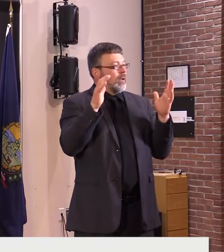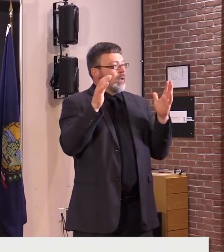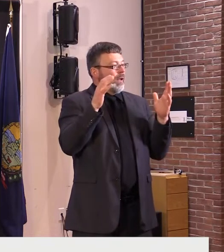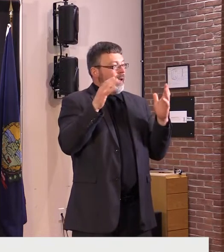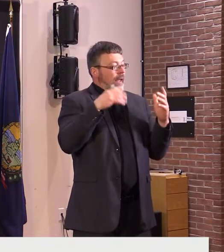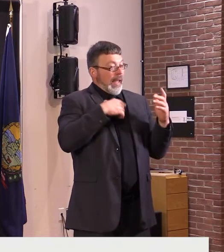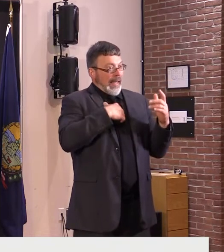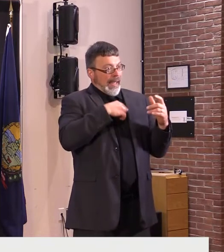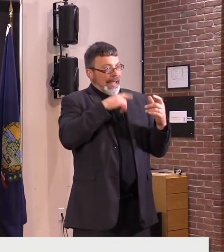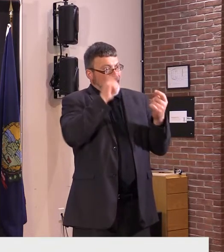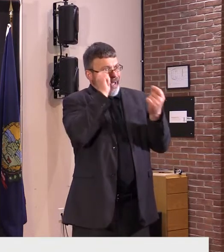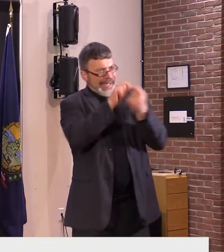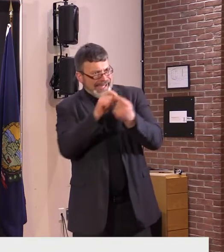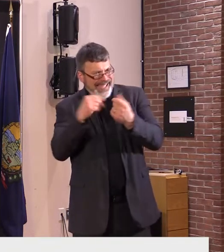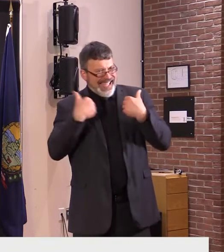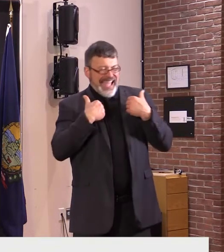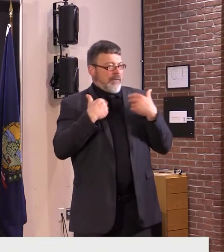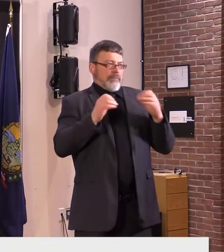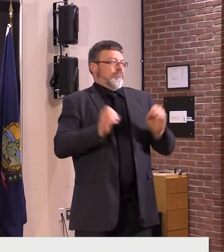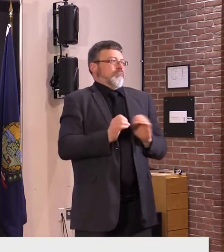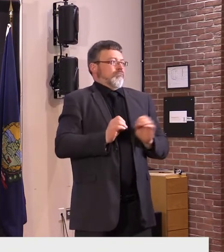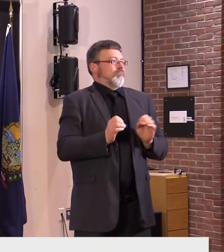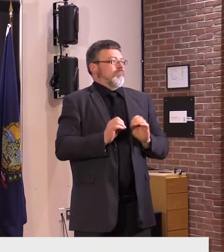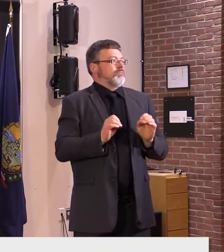bills that I have concerns about.